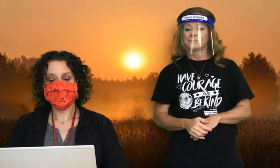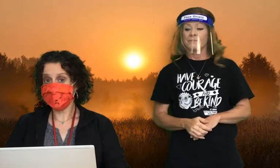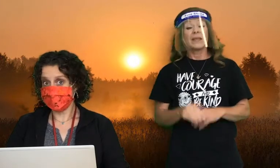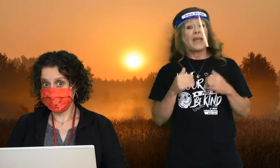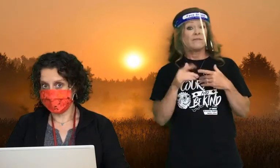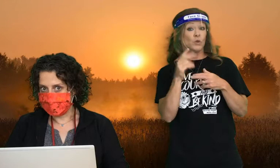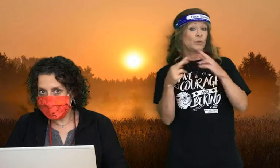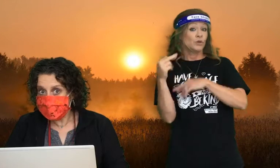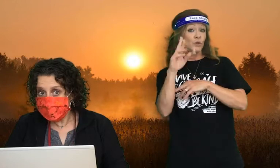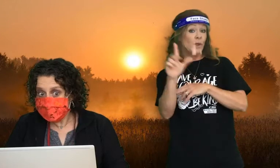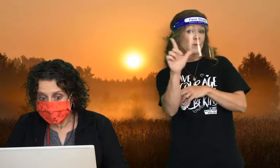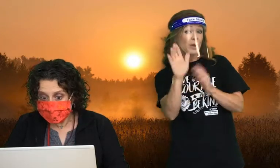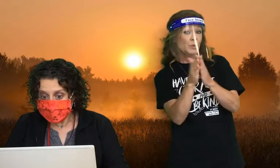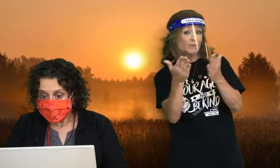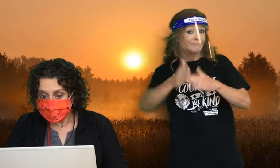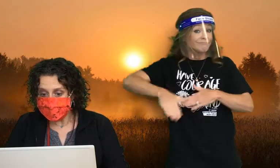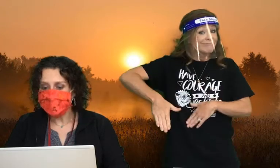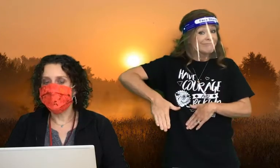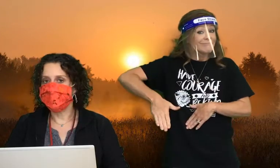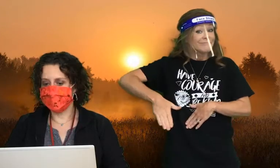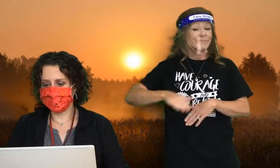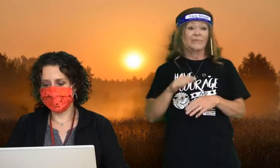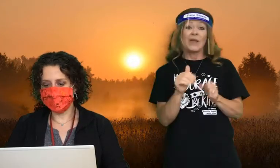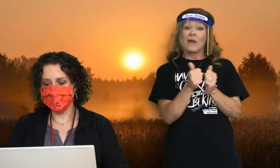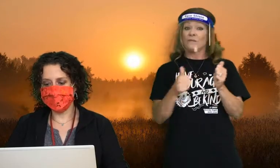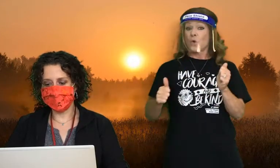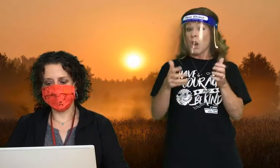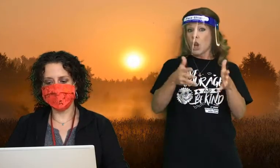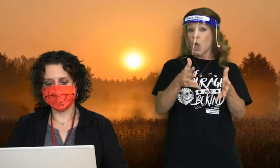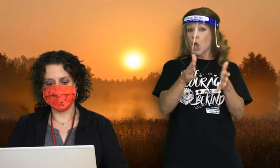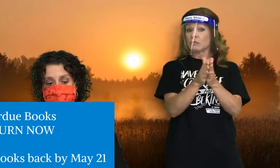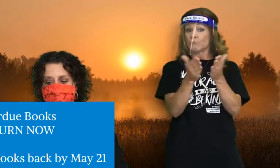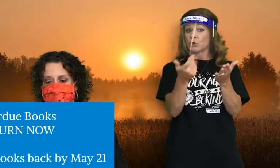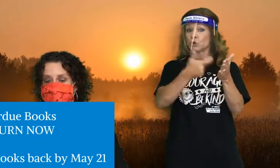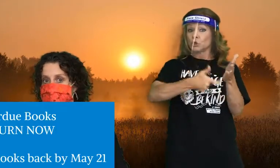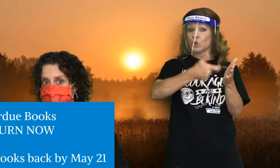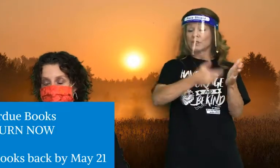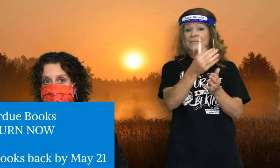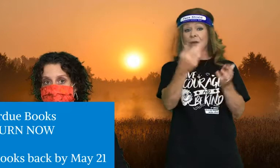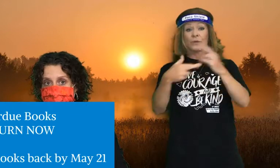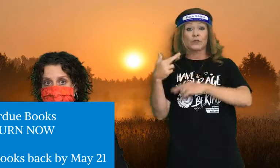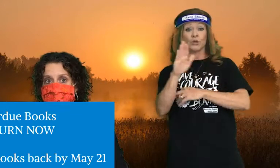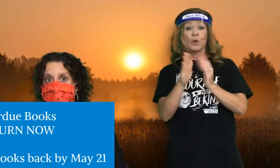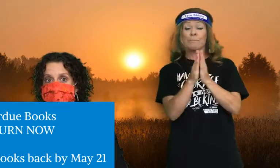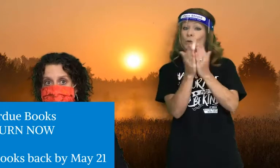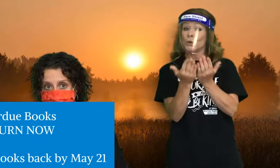Have you returned your library books yet? Avoid lost book charges and return your